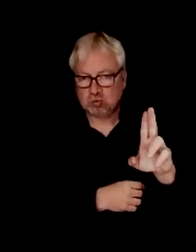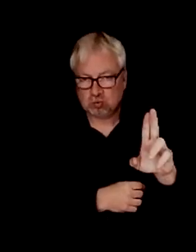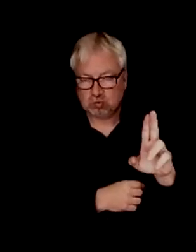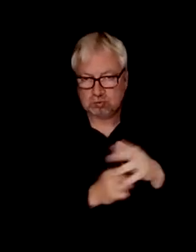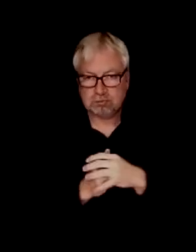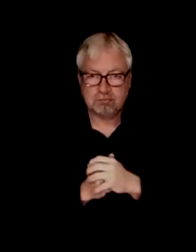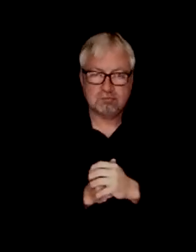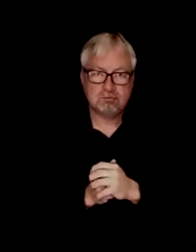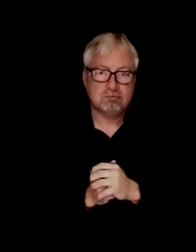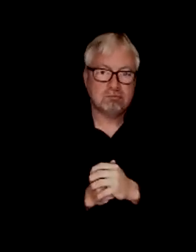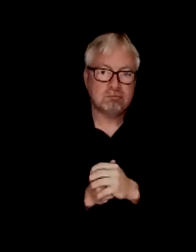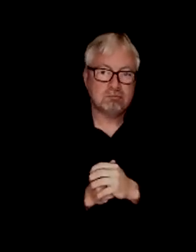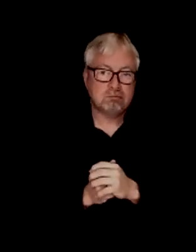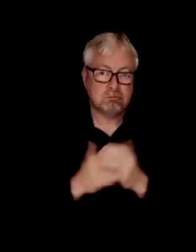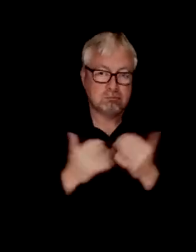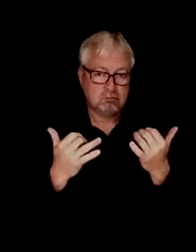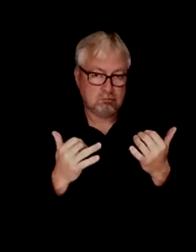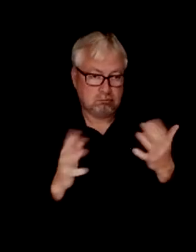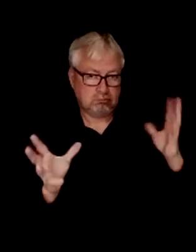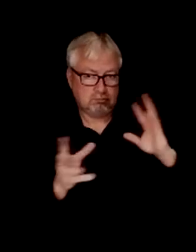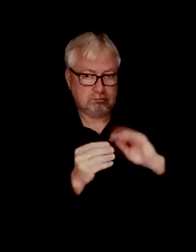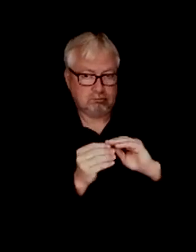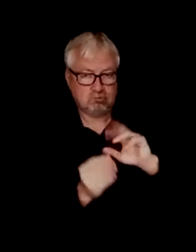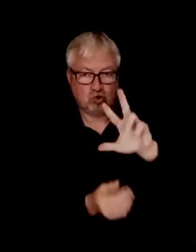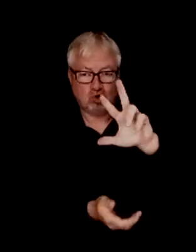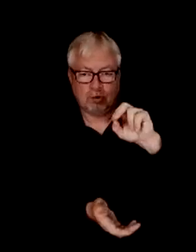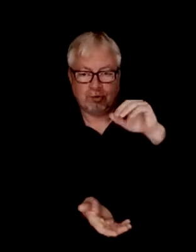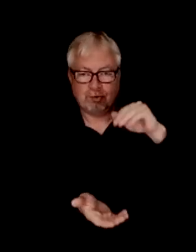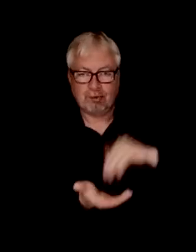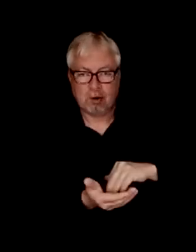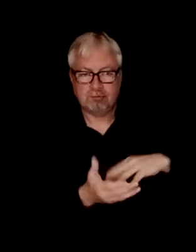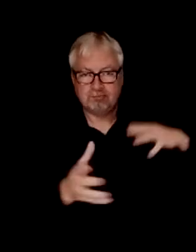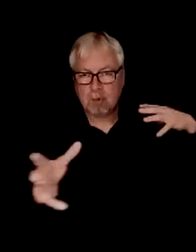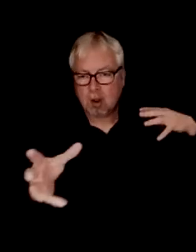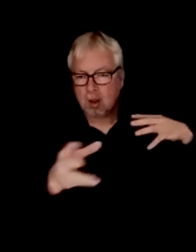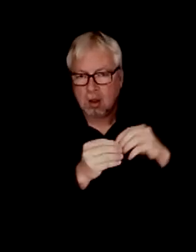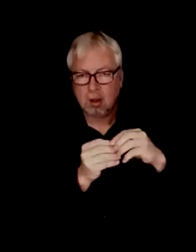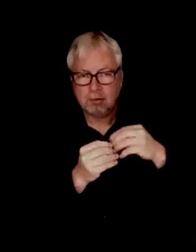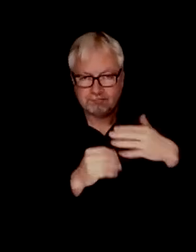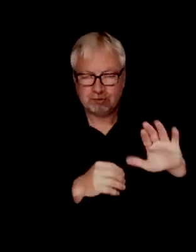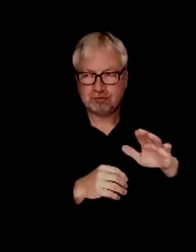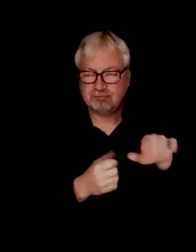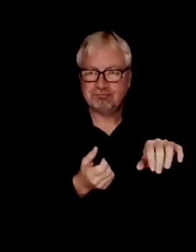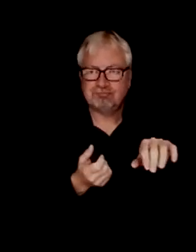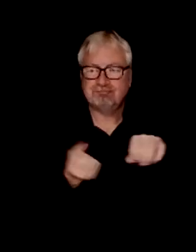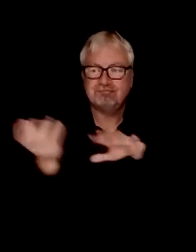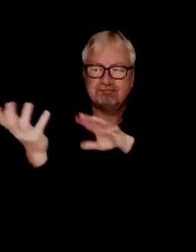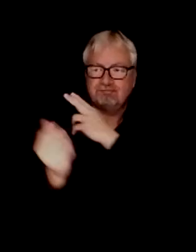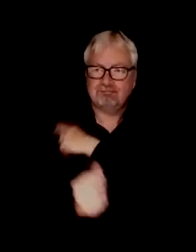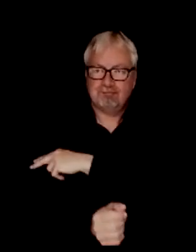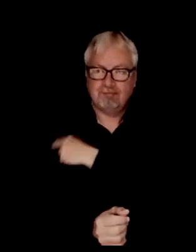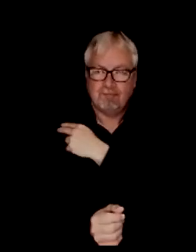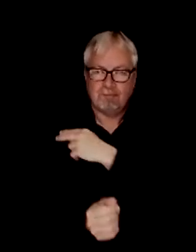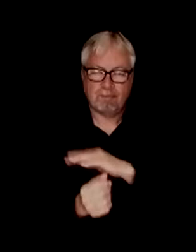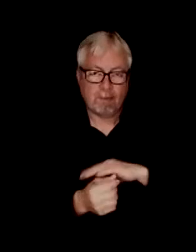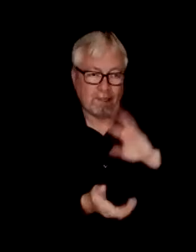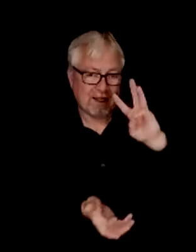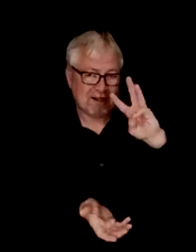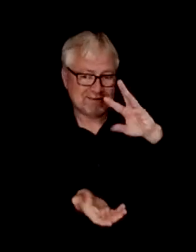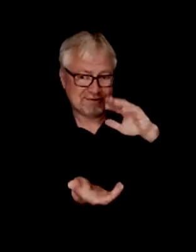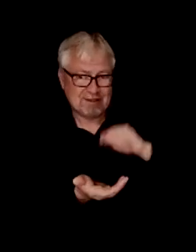30,000 people having been hospitalized, and over 6,000 of whom have been ill enough to require intensive